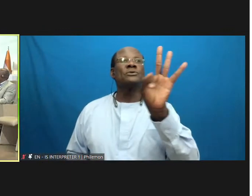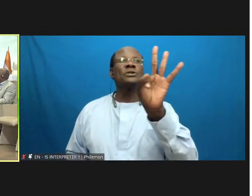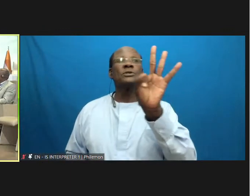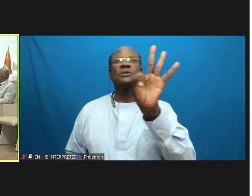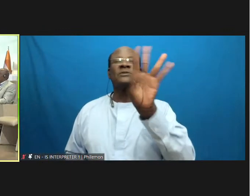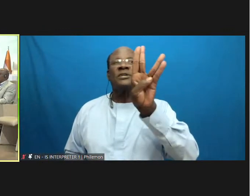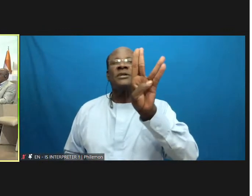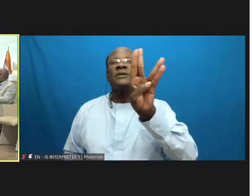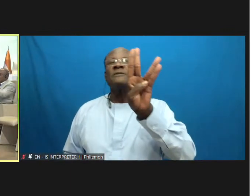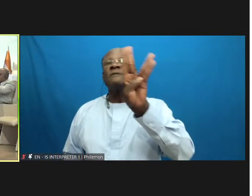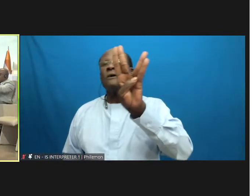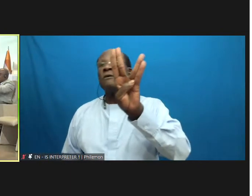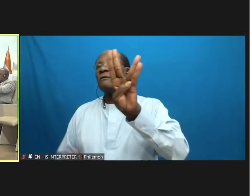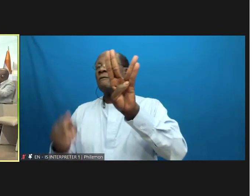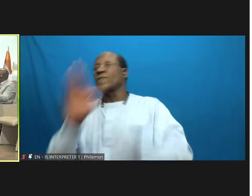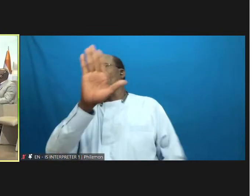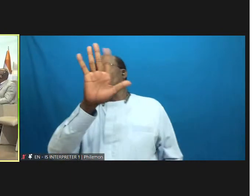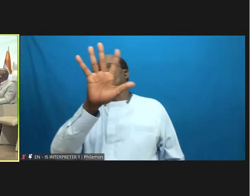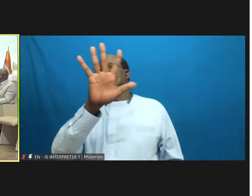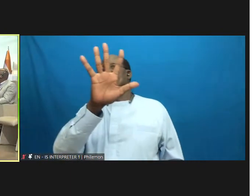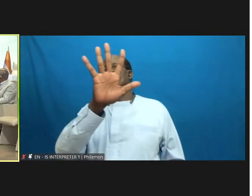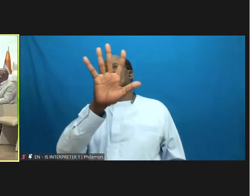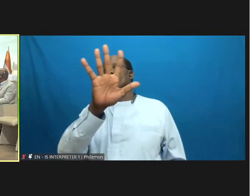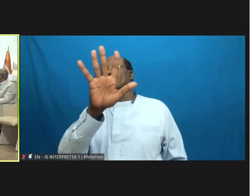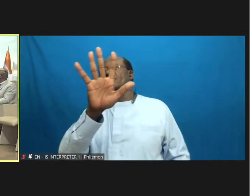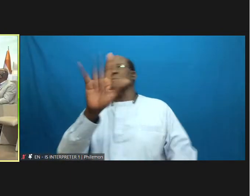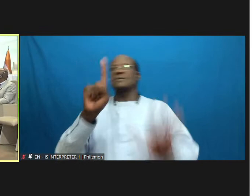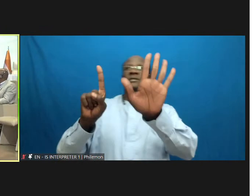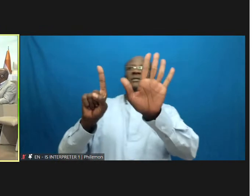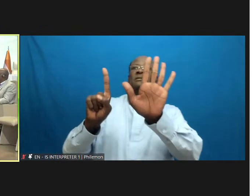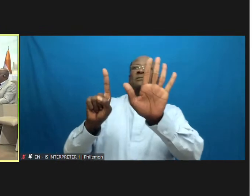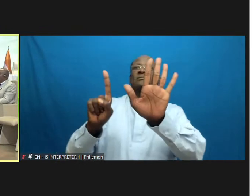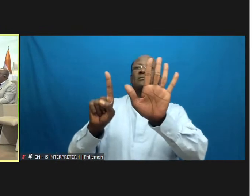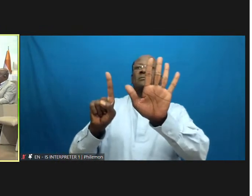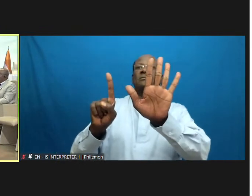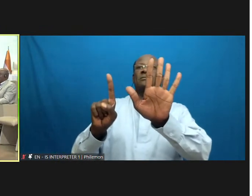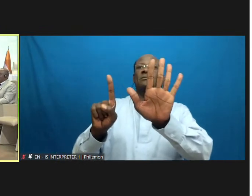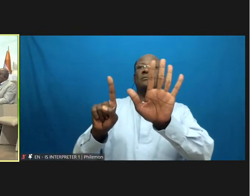4, 5, 6. C'est fermé. Yeah.